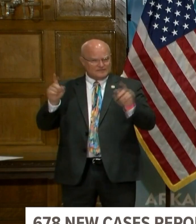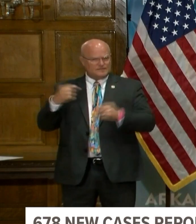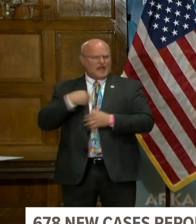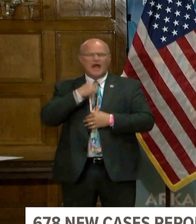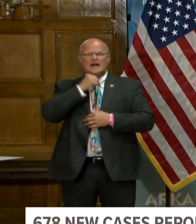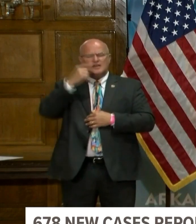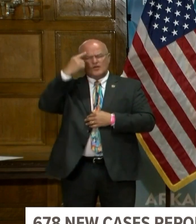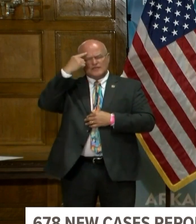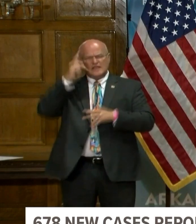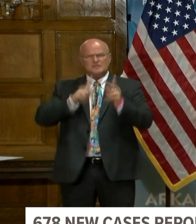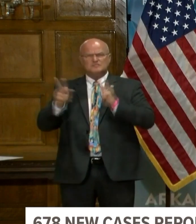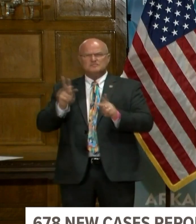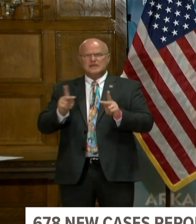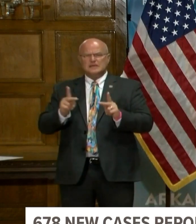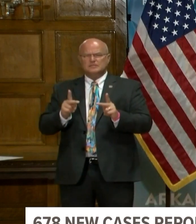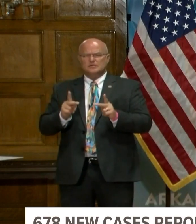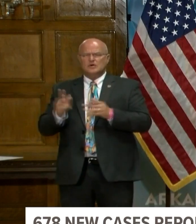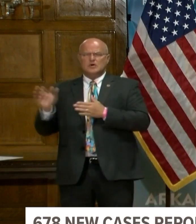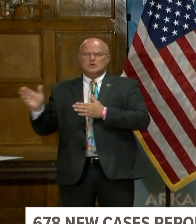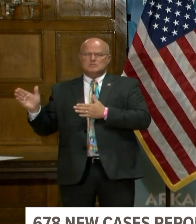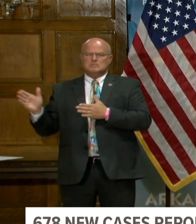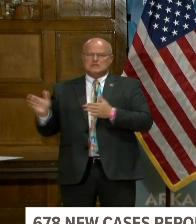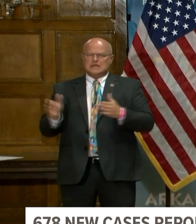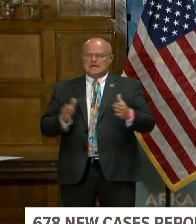think anyone intentionally puts their